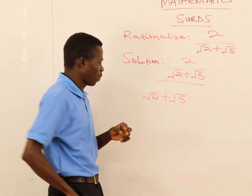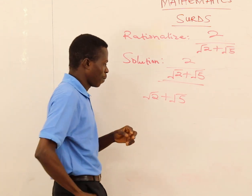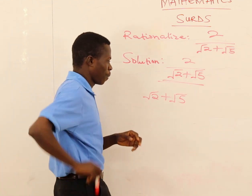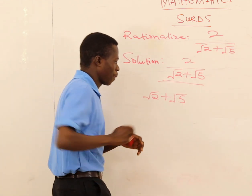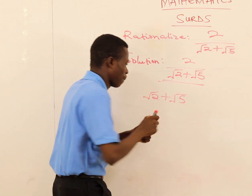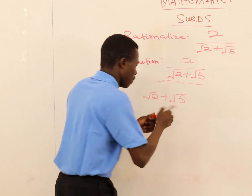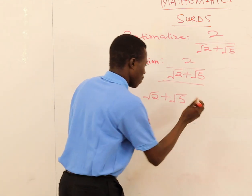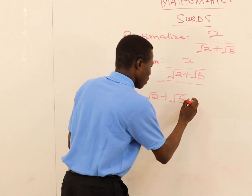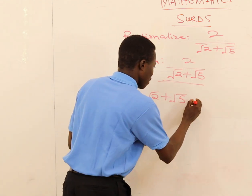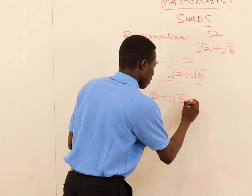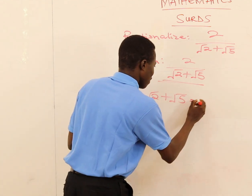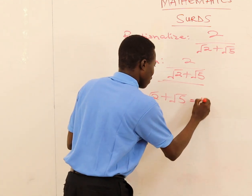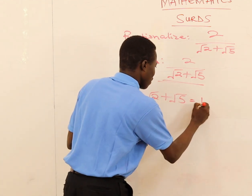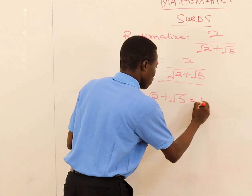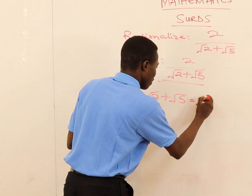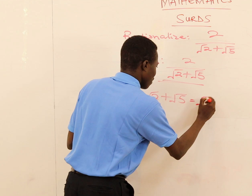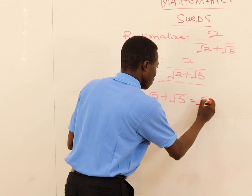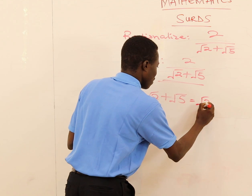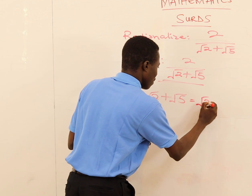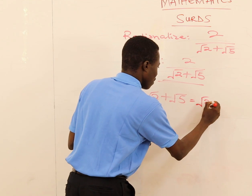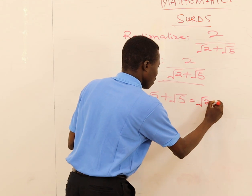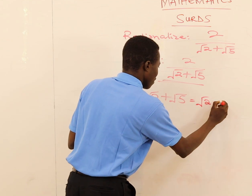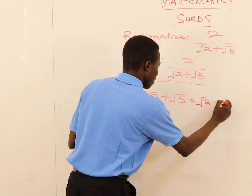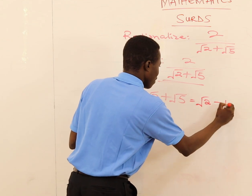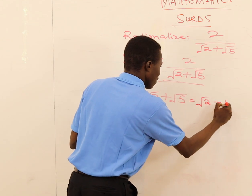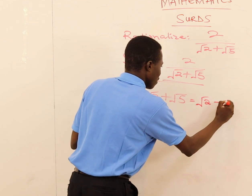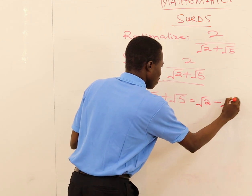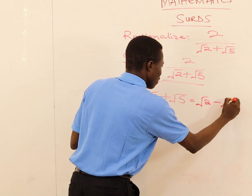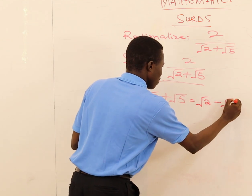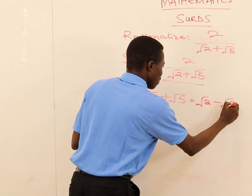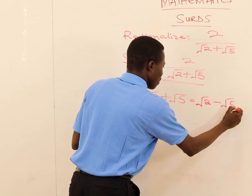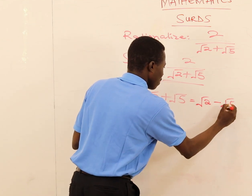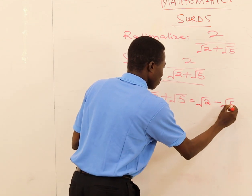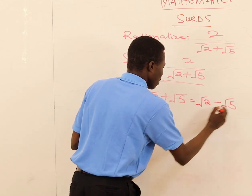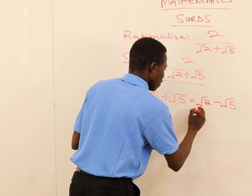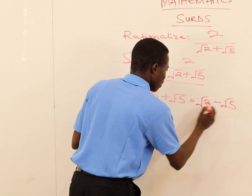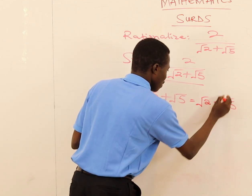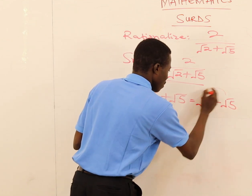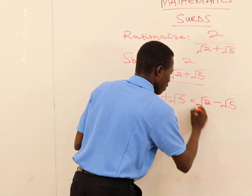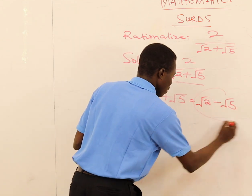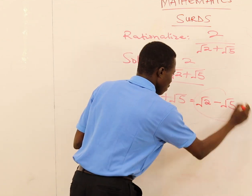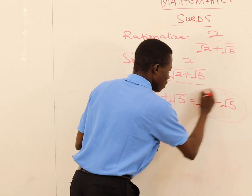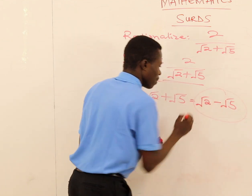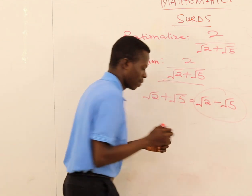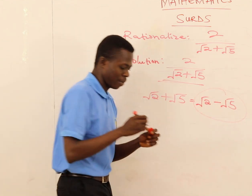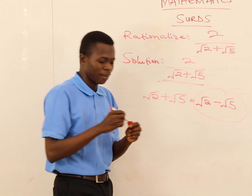conjugate said will be we changing the sign from positive to negative. So we are going to have the square root of